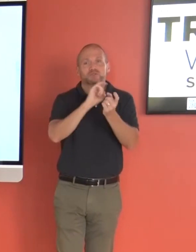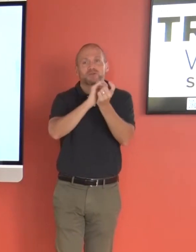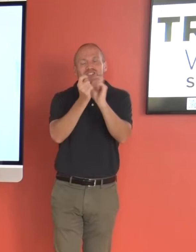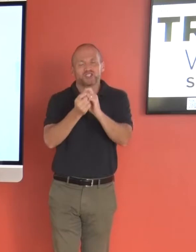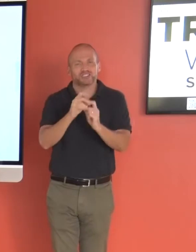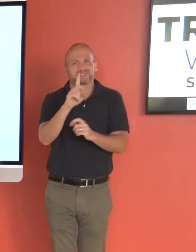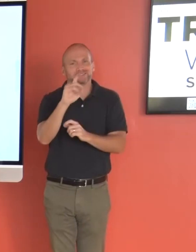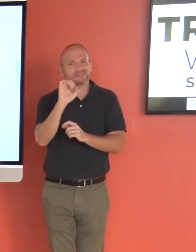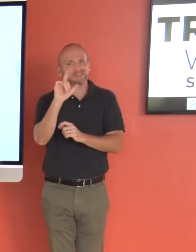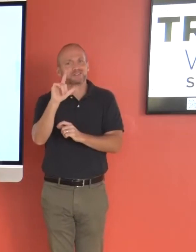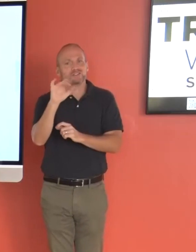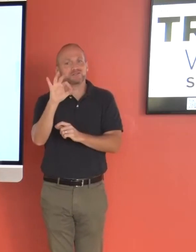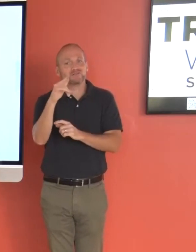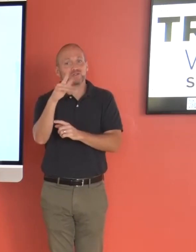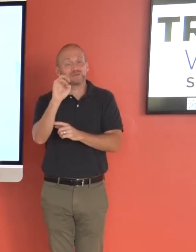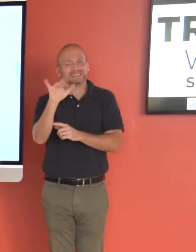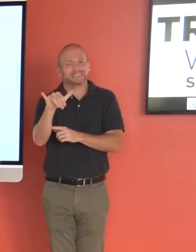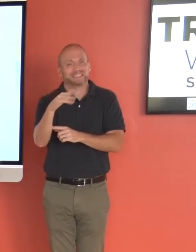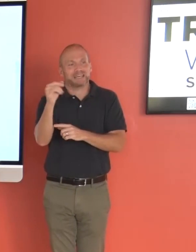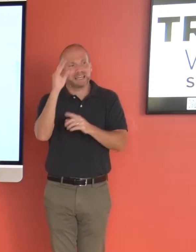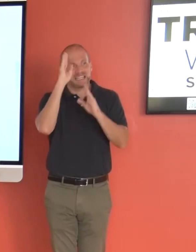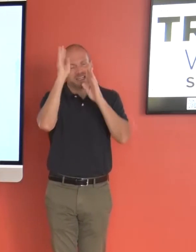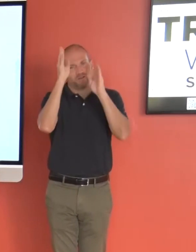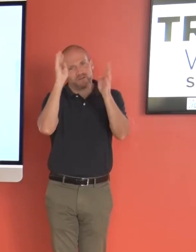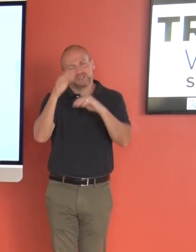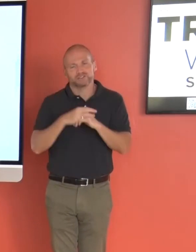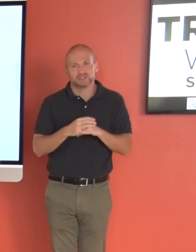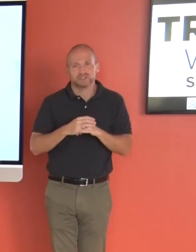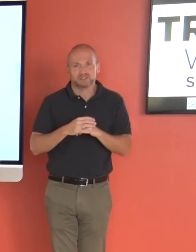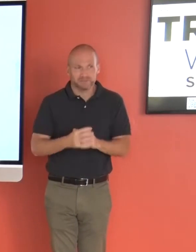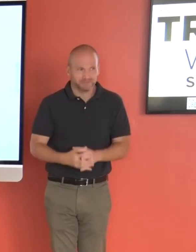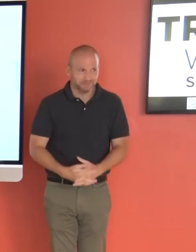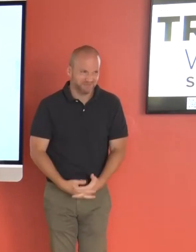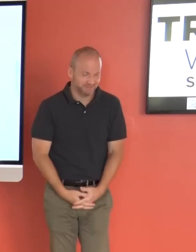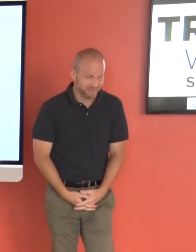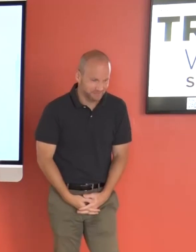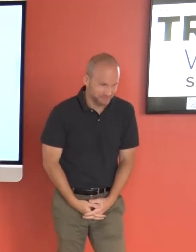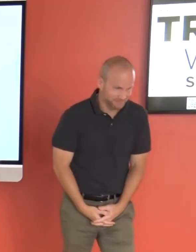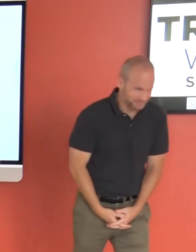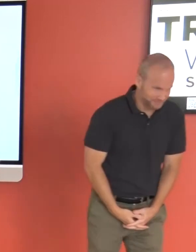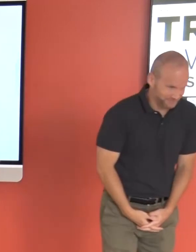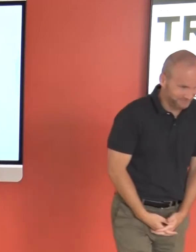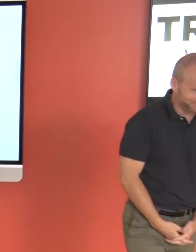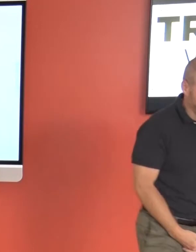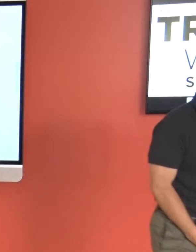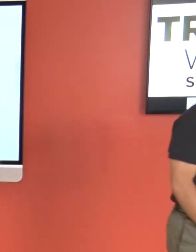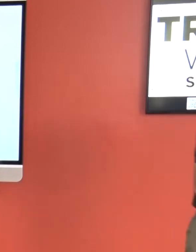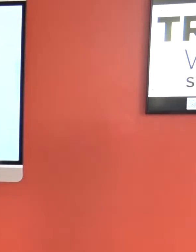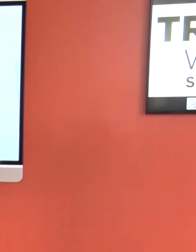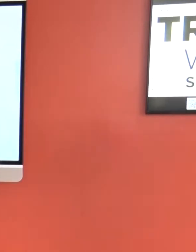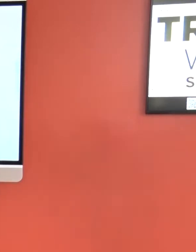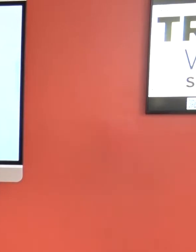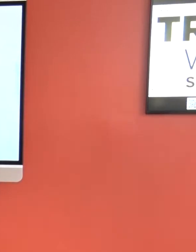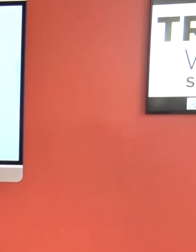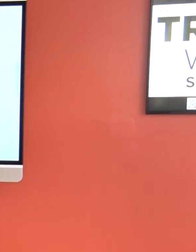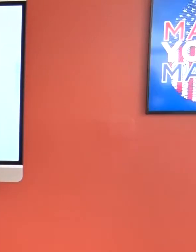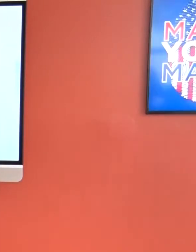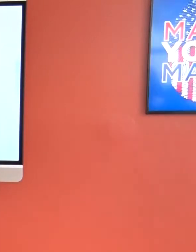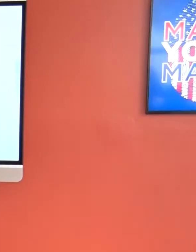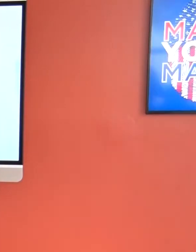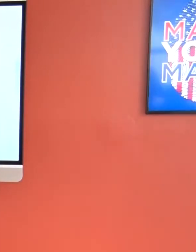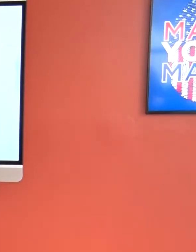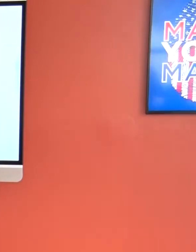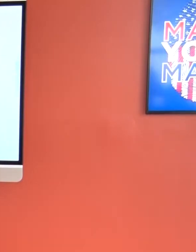innovation. It's understanding the world that we live in and understanding that we have to move beyond digital